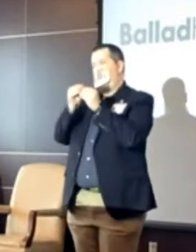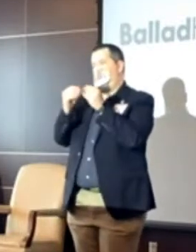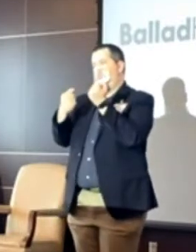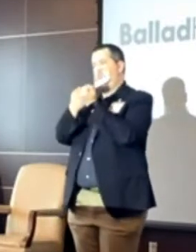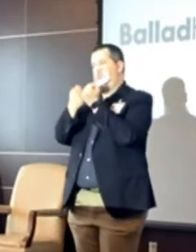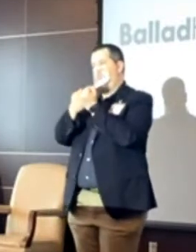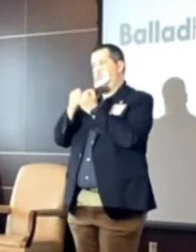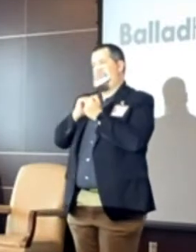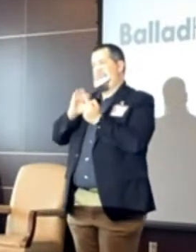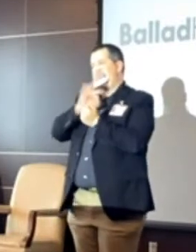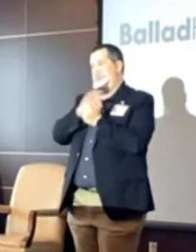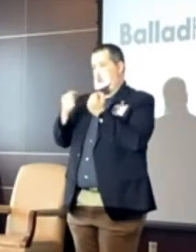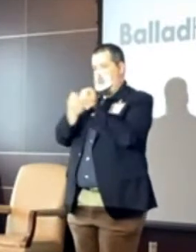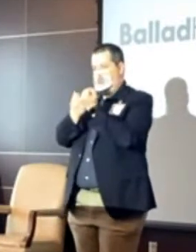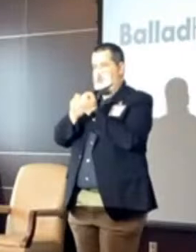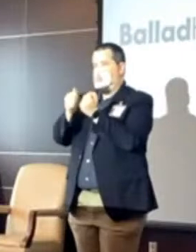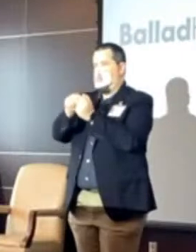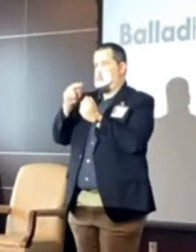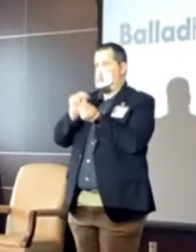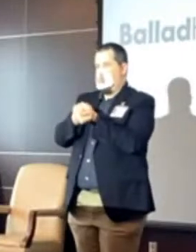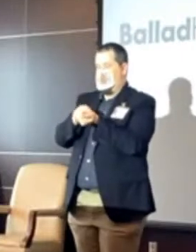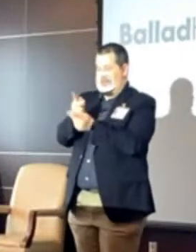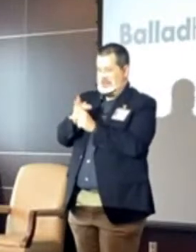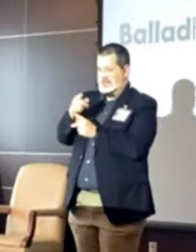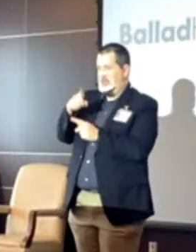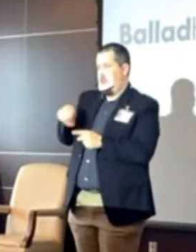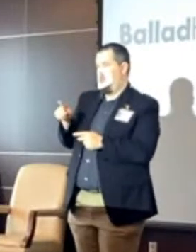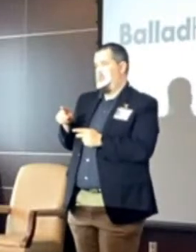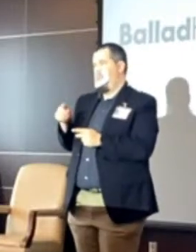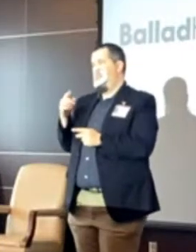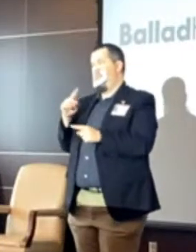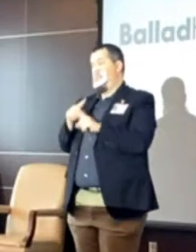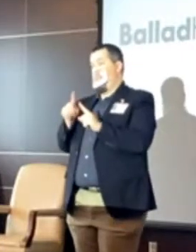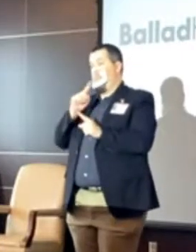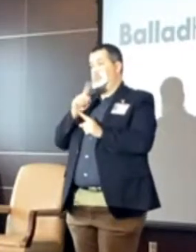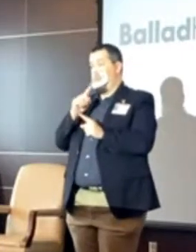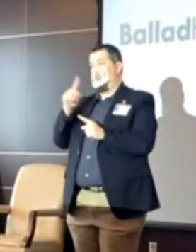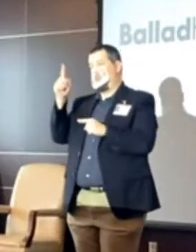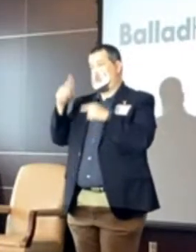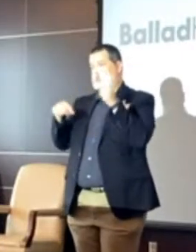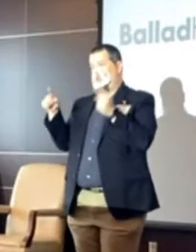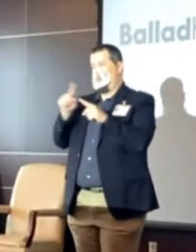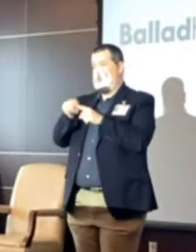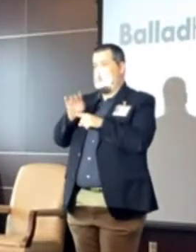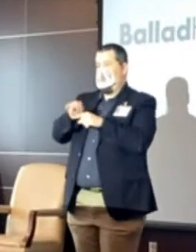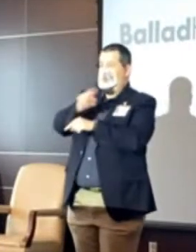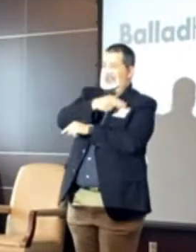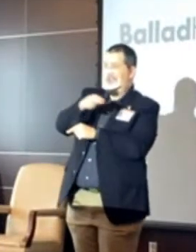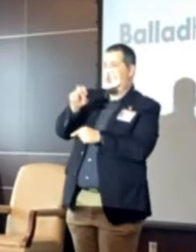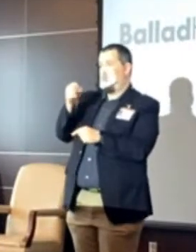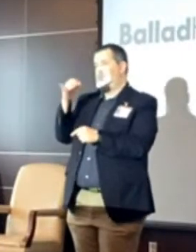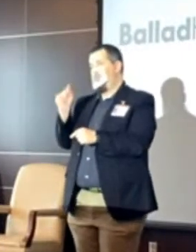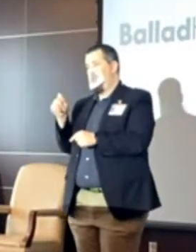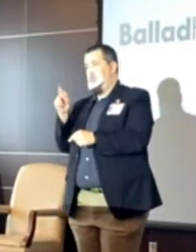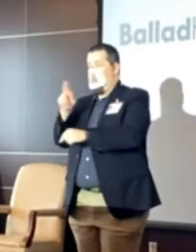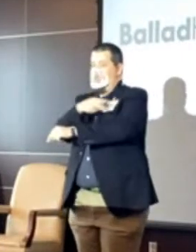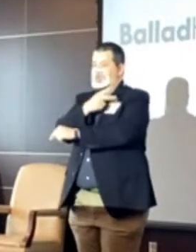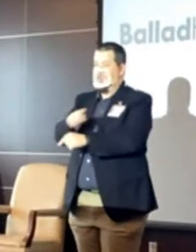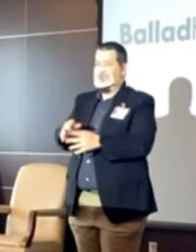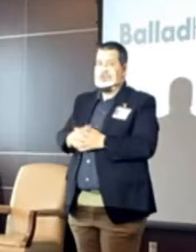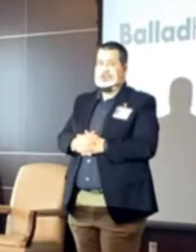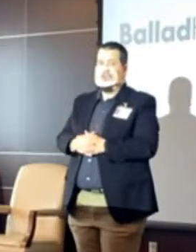staff around those nurses who are taking care of those patients. But it really does vary by hospital, by shift, by patient, really.